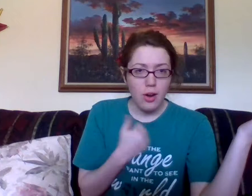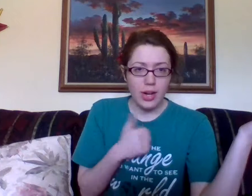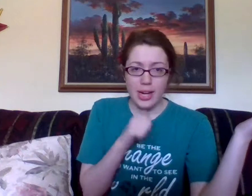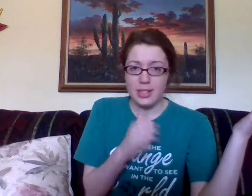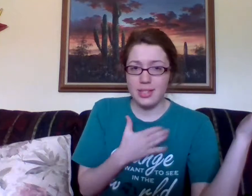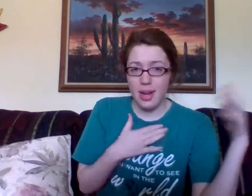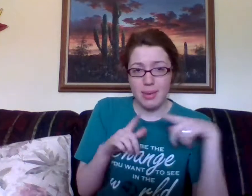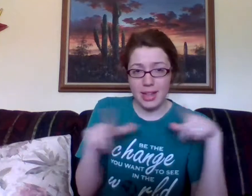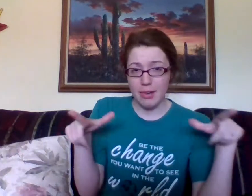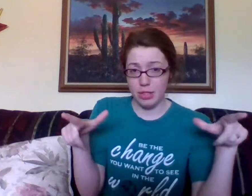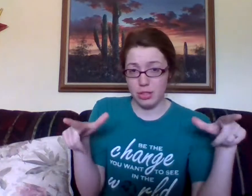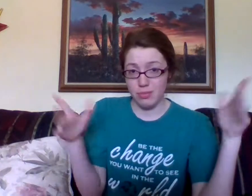Sorry, it's not my language.